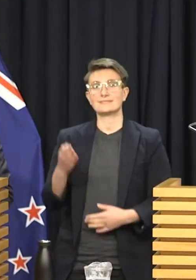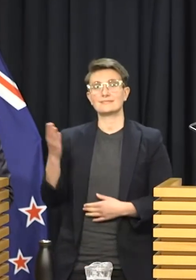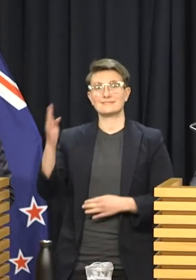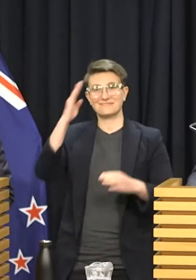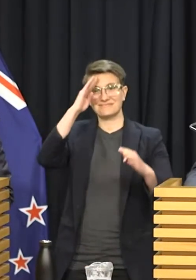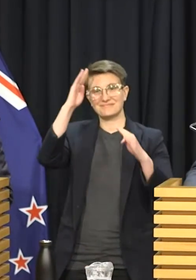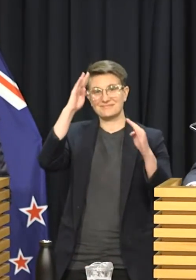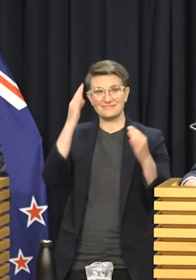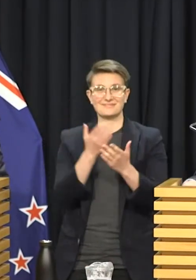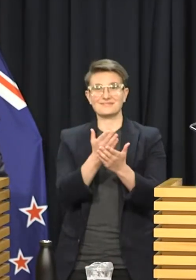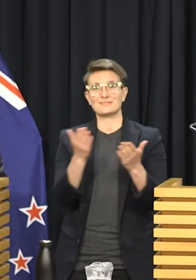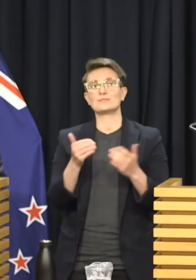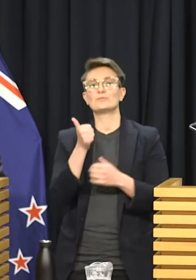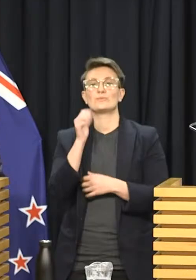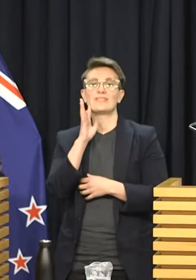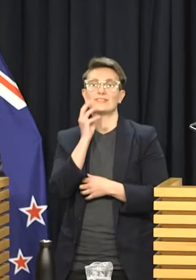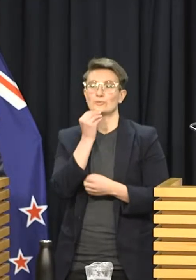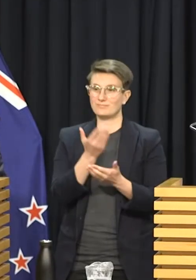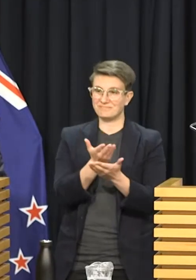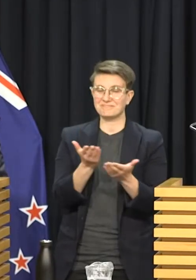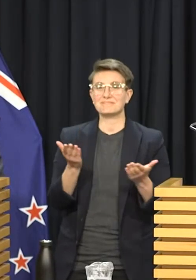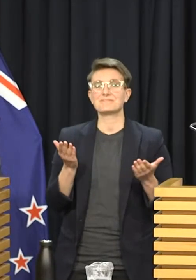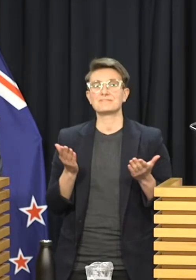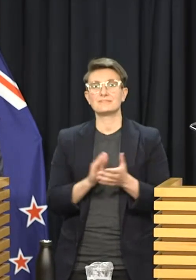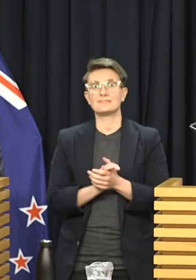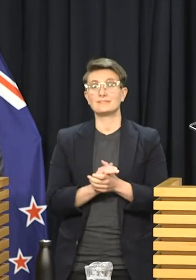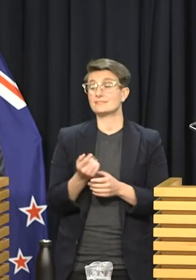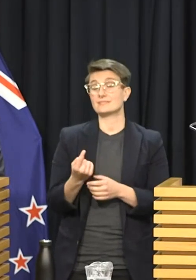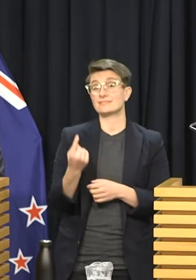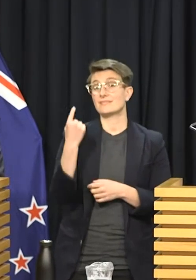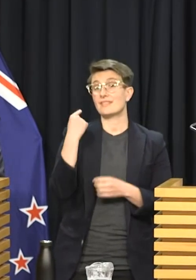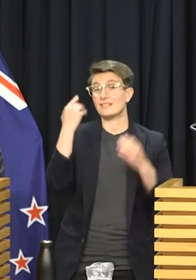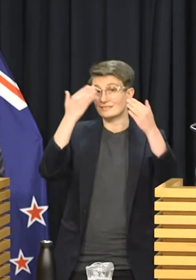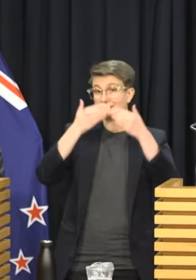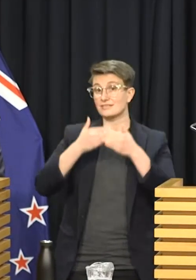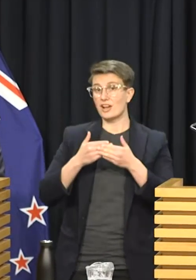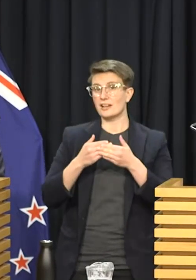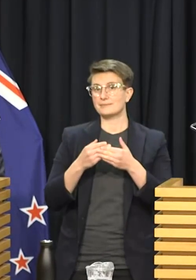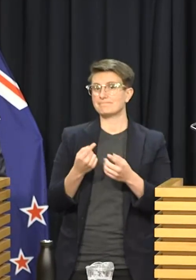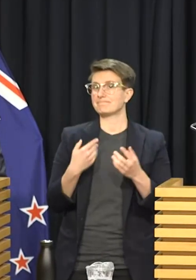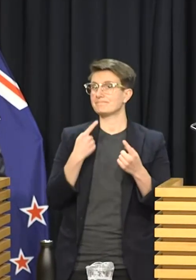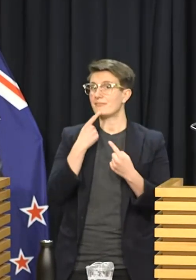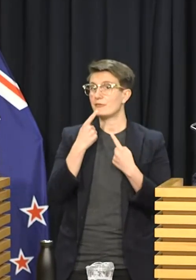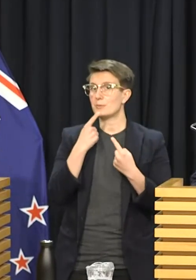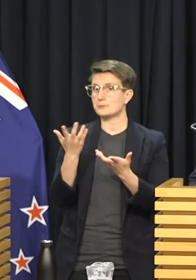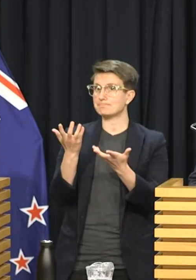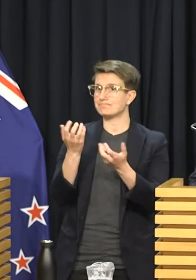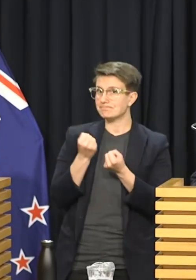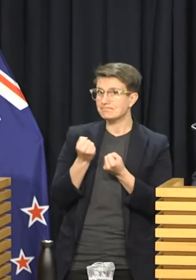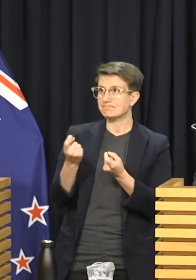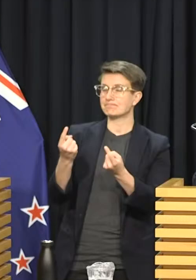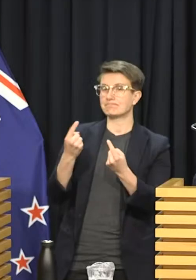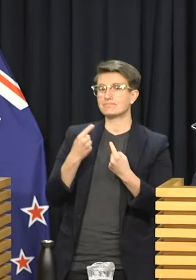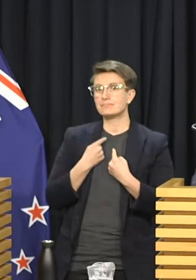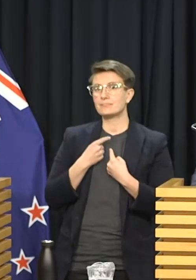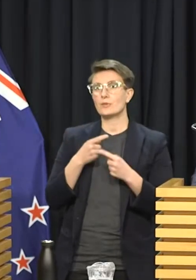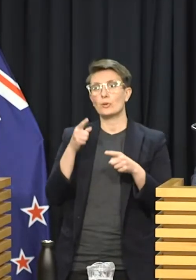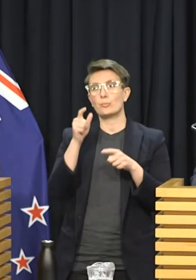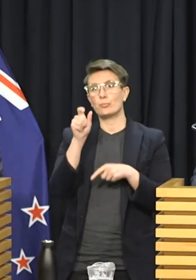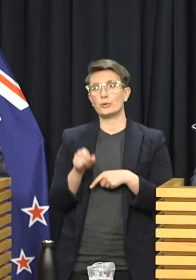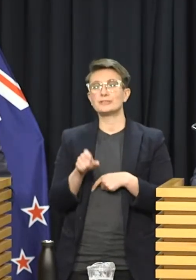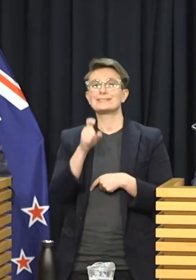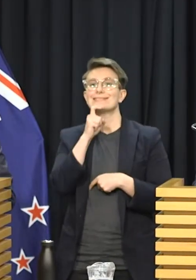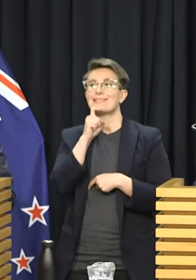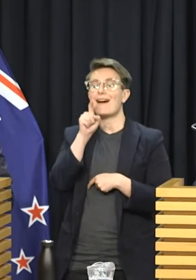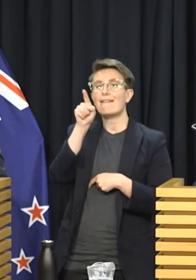Kia ora koutou, good afternoon everybody. Last night we received notification that a worker at the Grand Millennium Hotel in